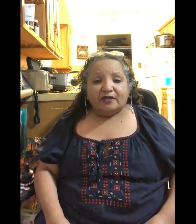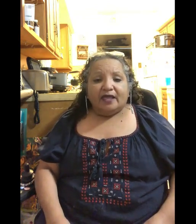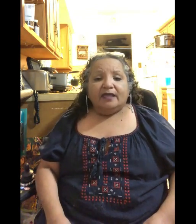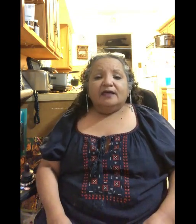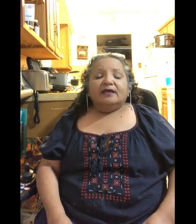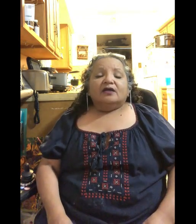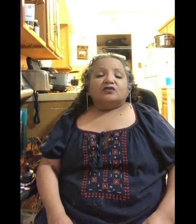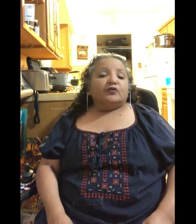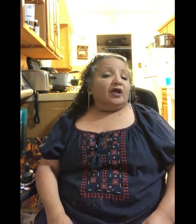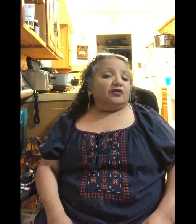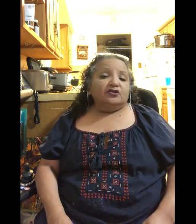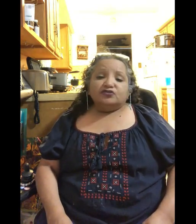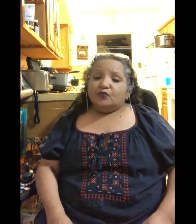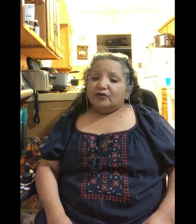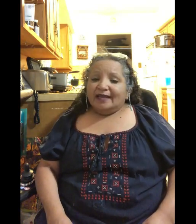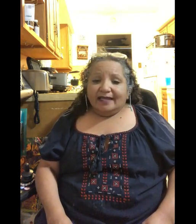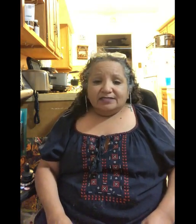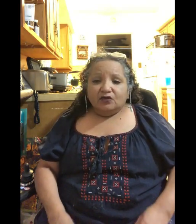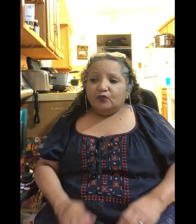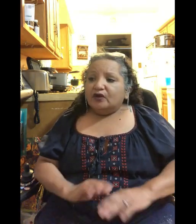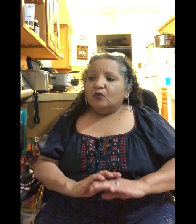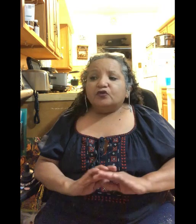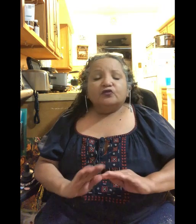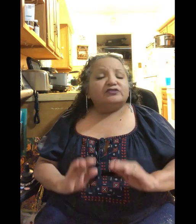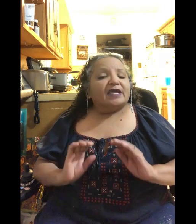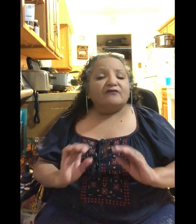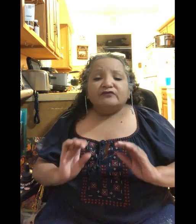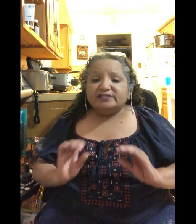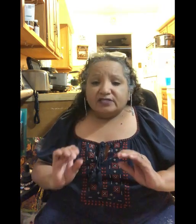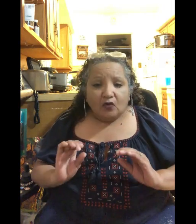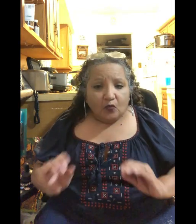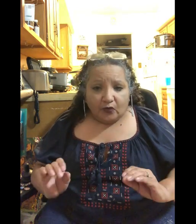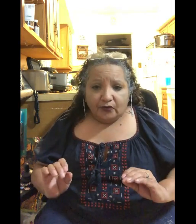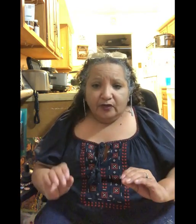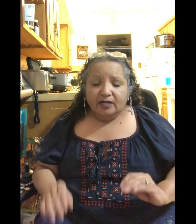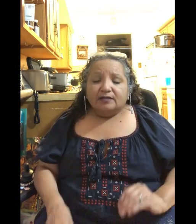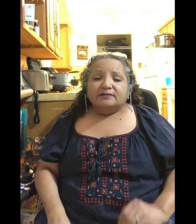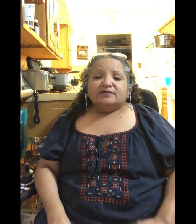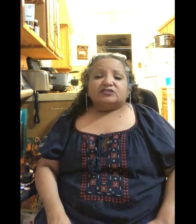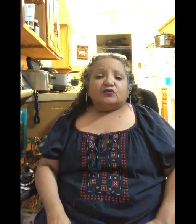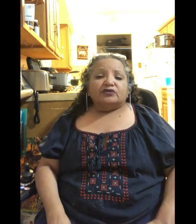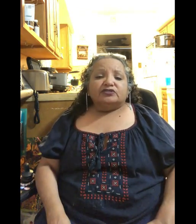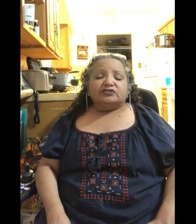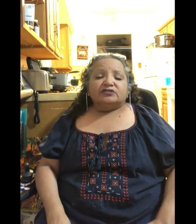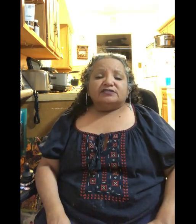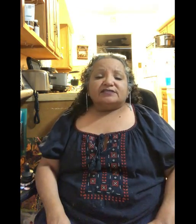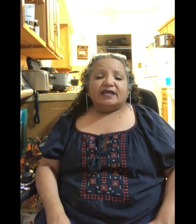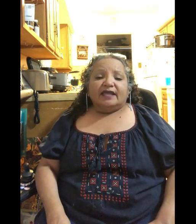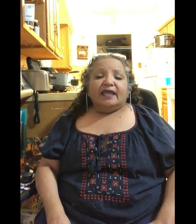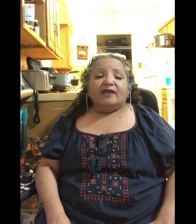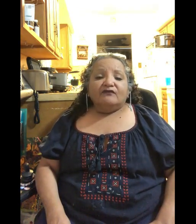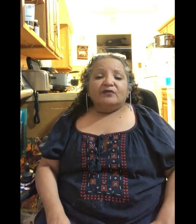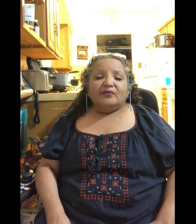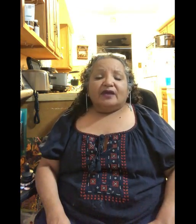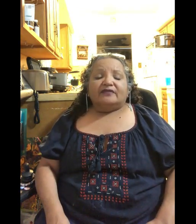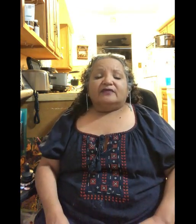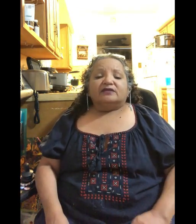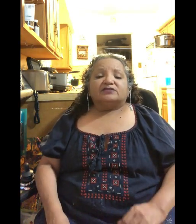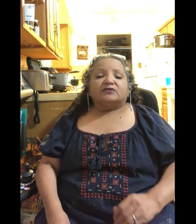okay? We're not going to use the word let. We don't use every single word. So we're just going to say every breath. So